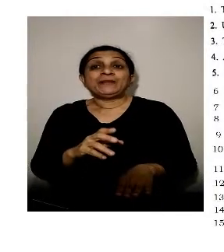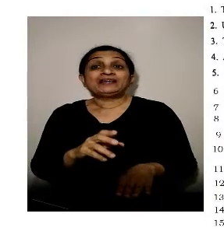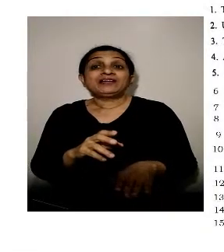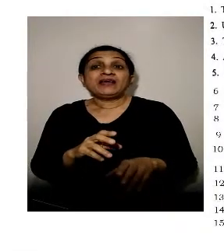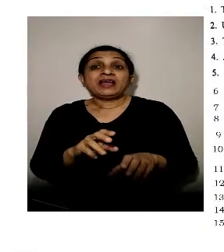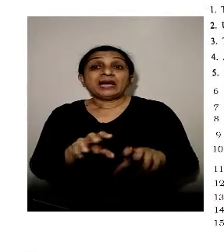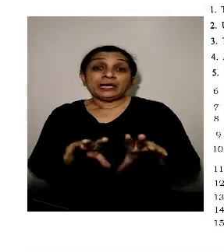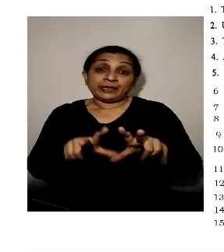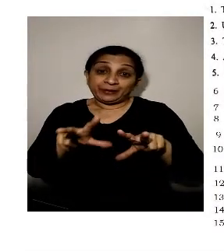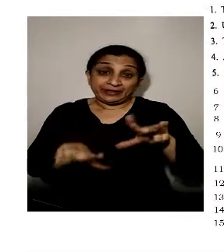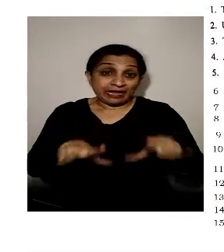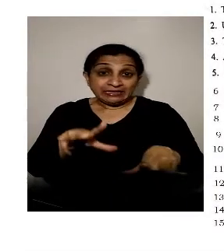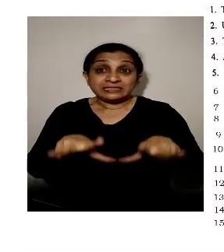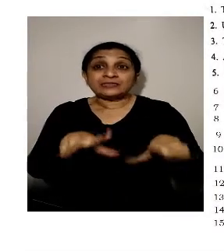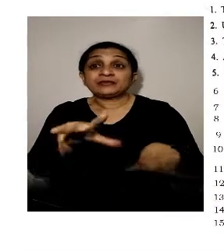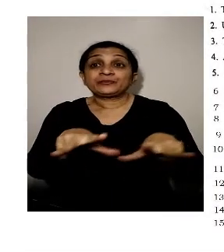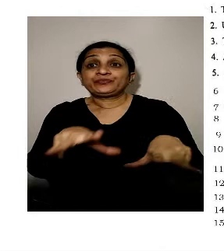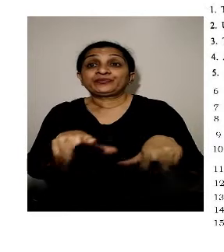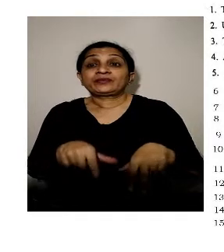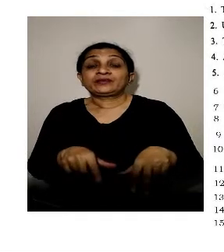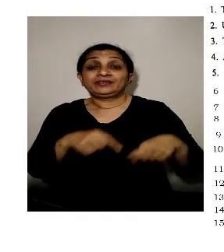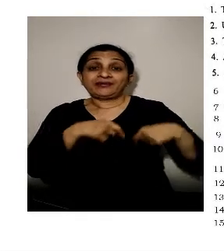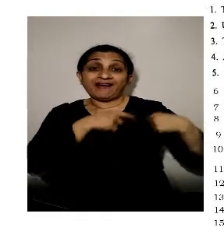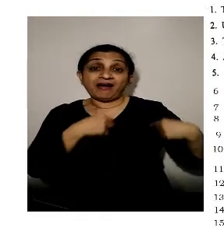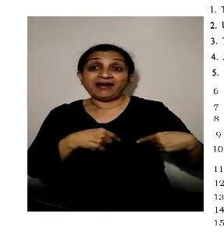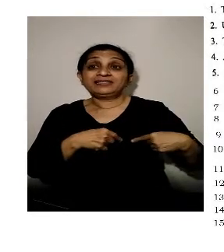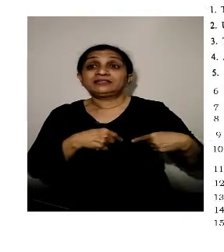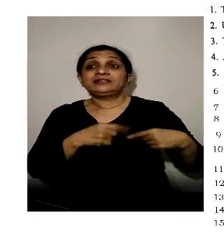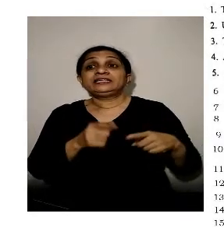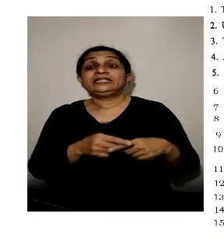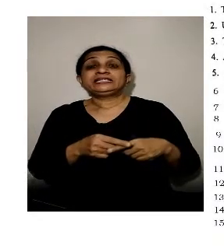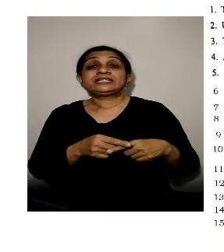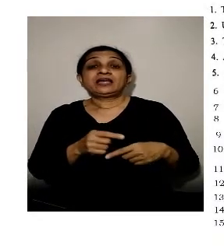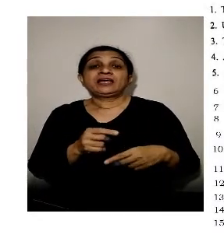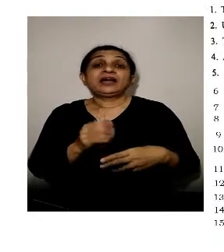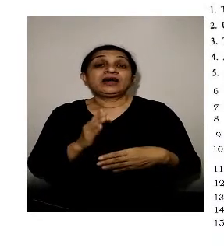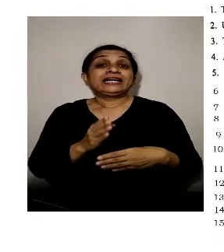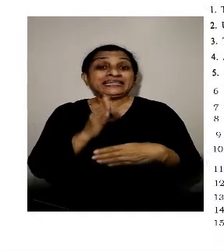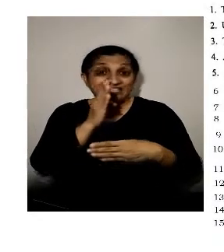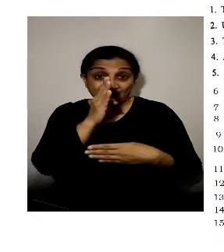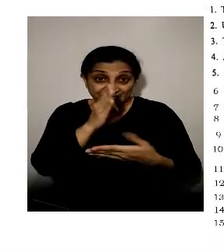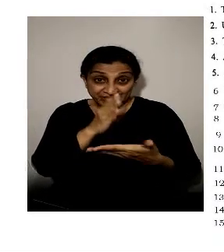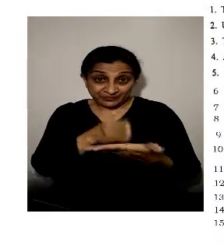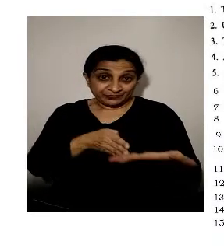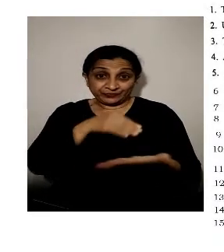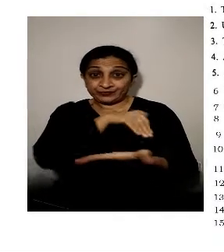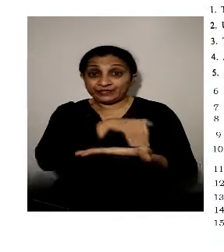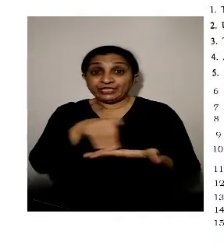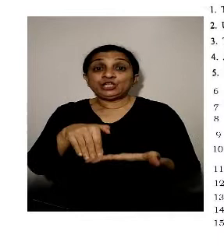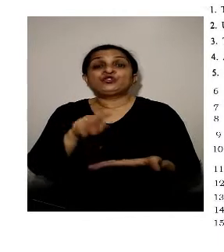Among the reptiles, the heart is divided